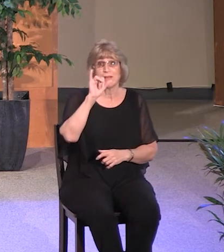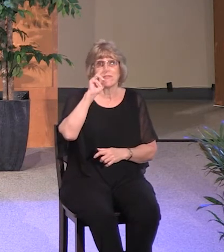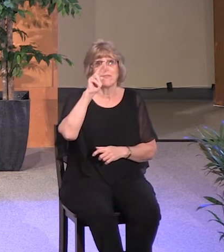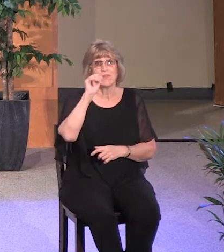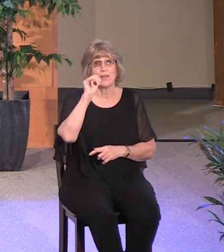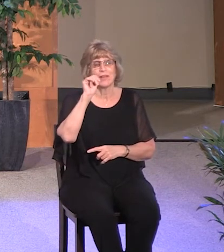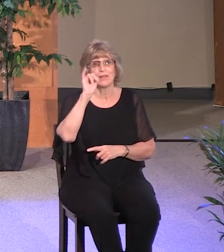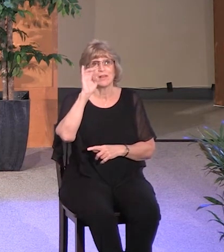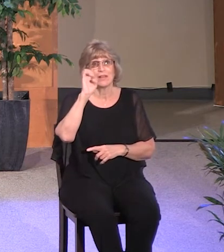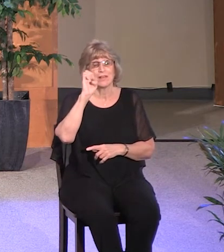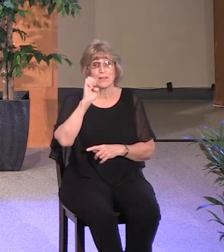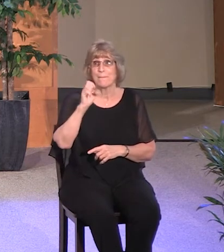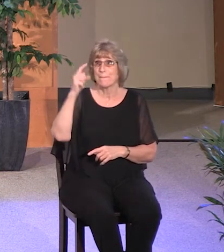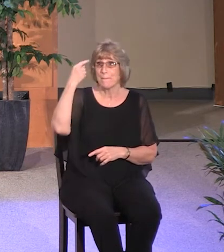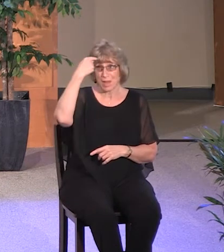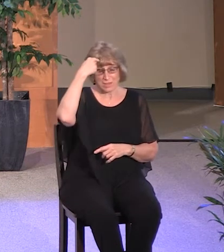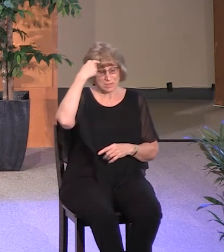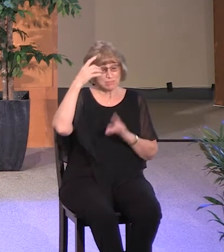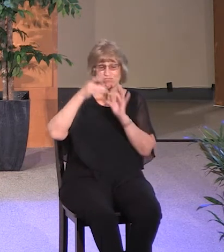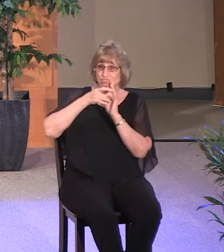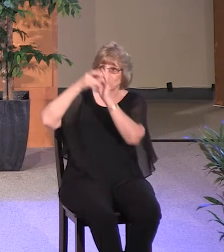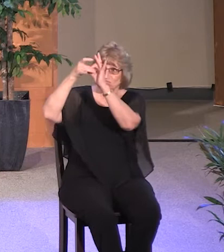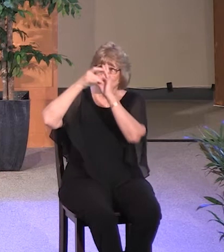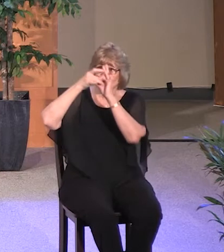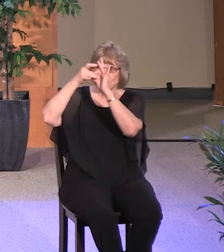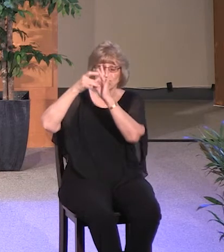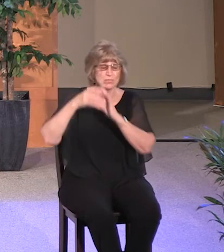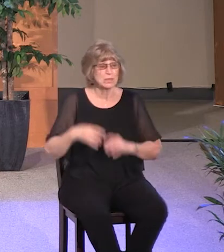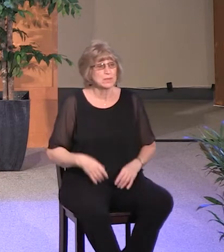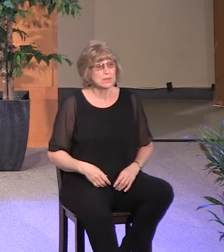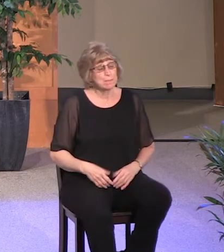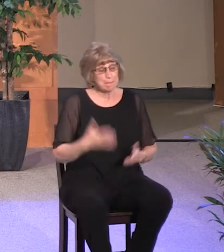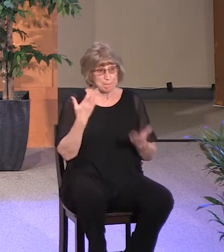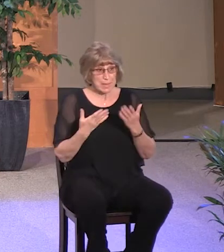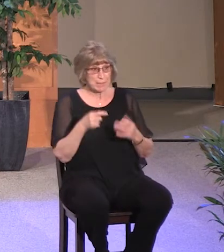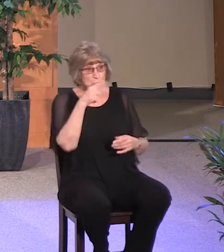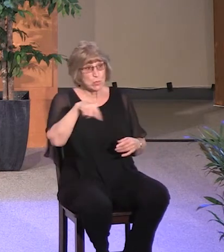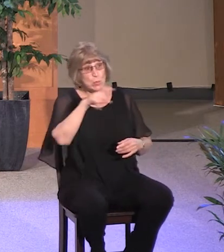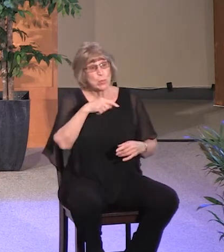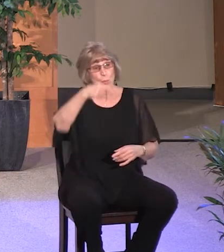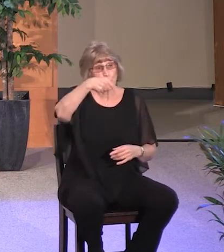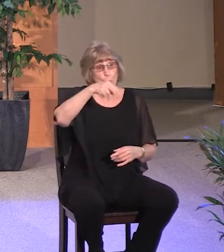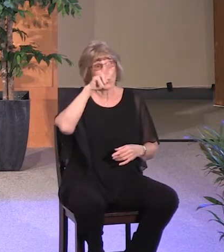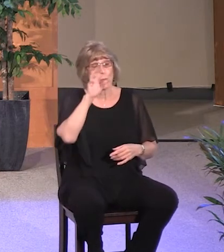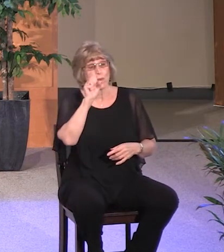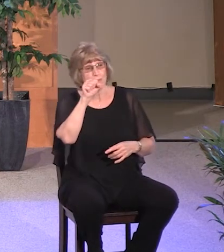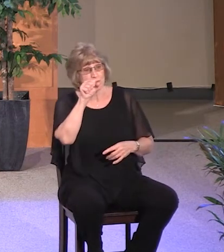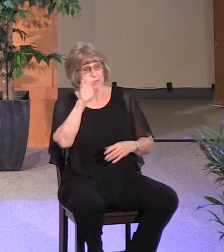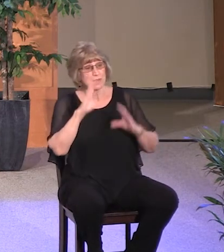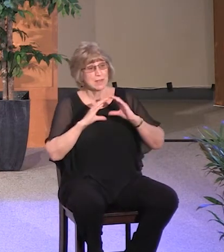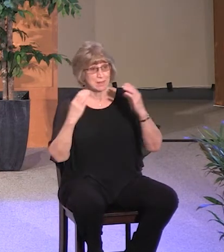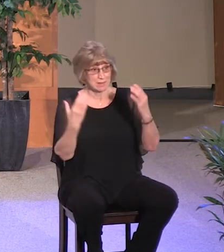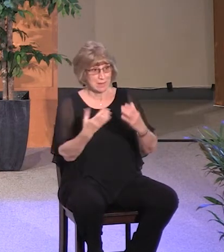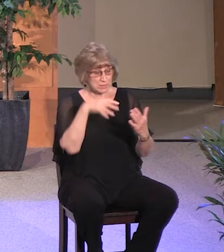the Quest class, which is a year-long, which is a year-long study that you can do about